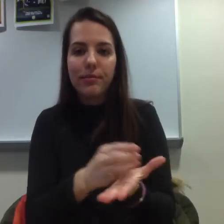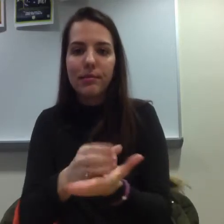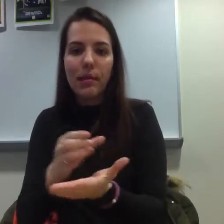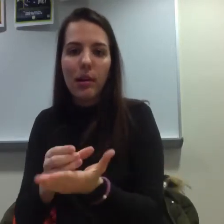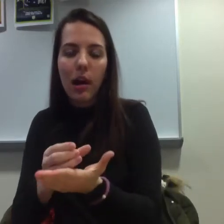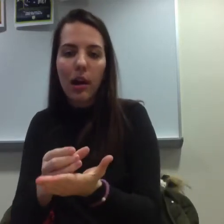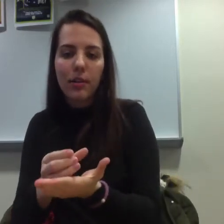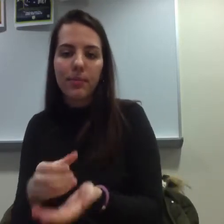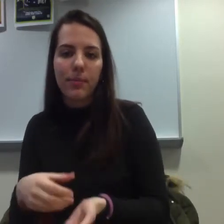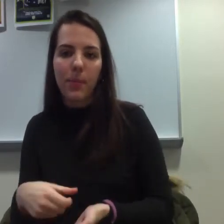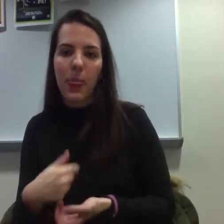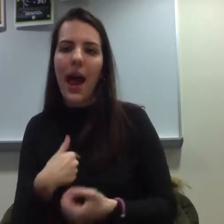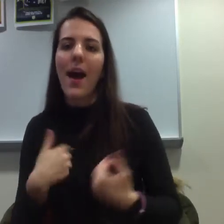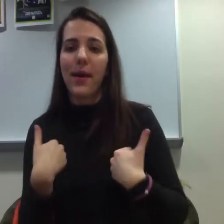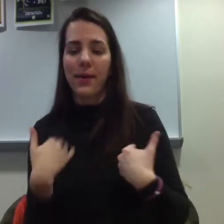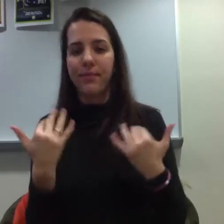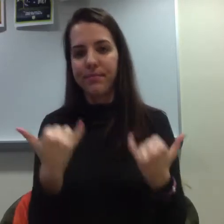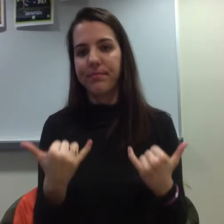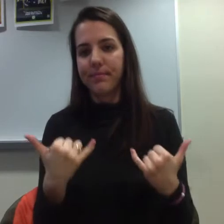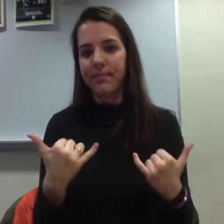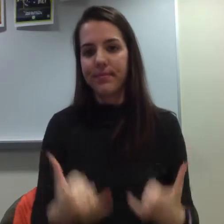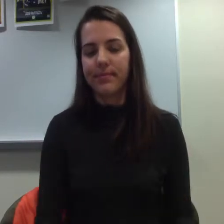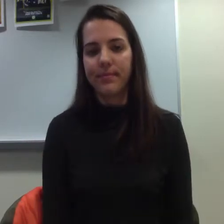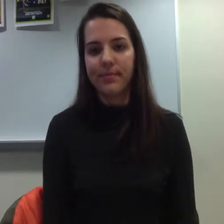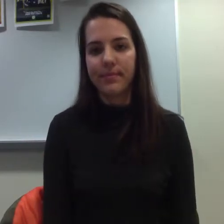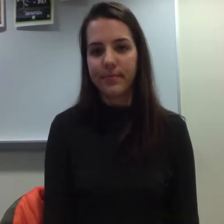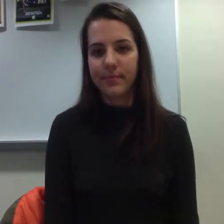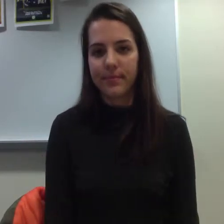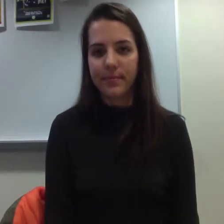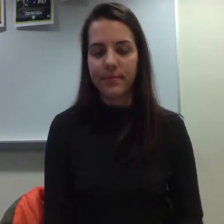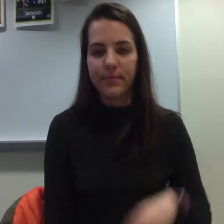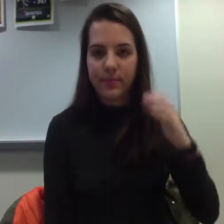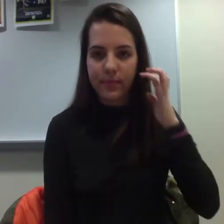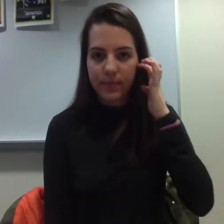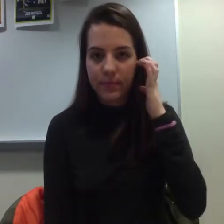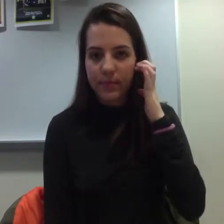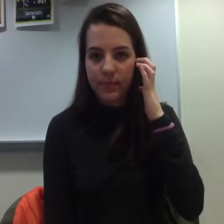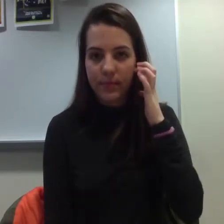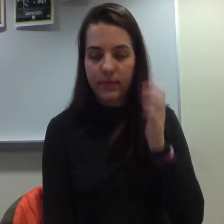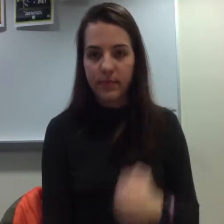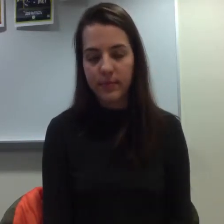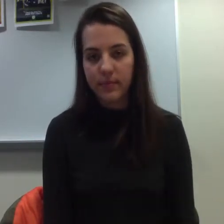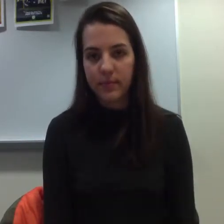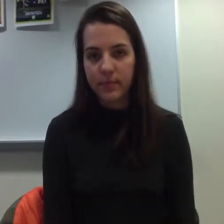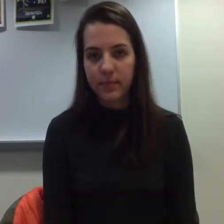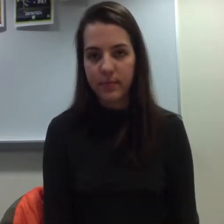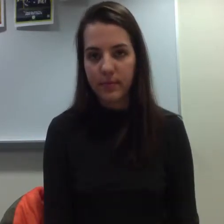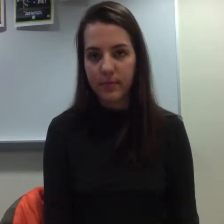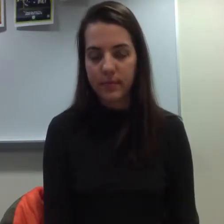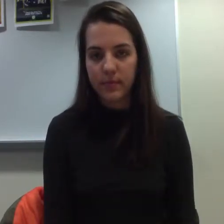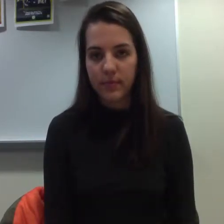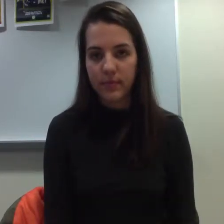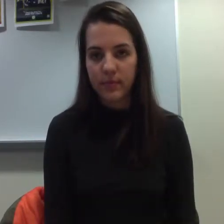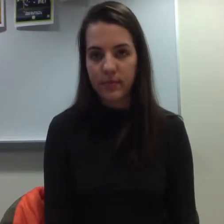Later on in life, I did inherit other pieces from members of the family, such as a grandfather clock from